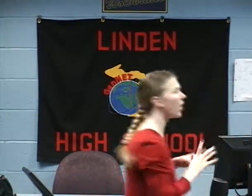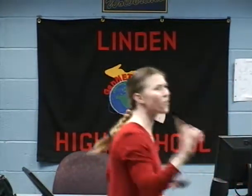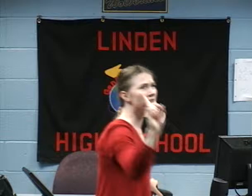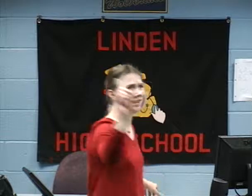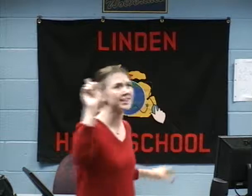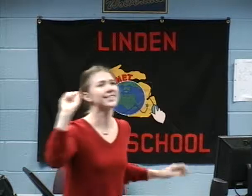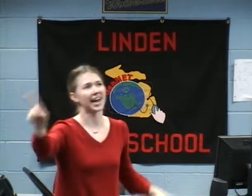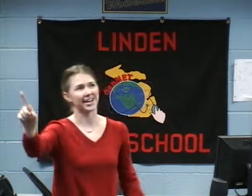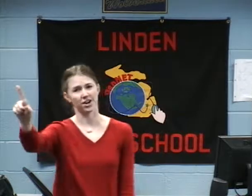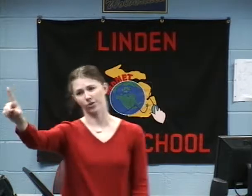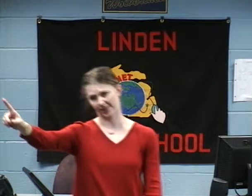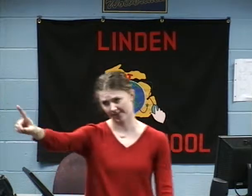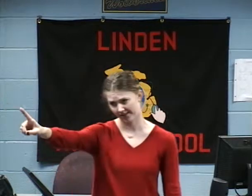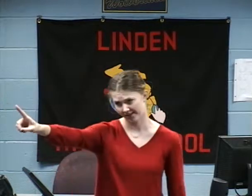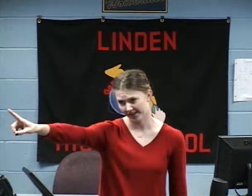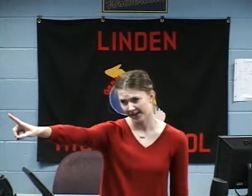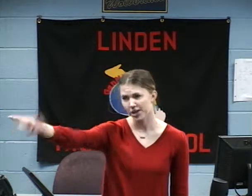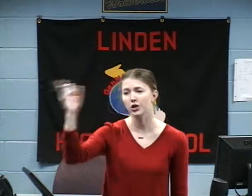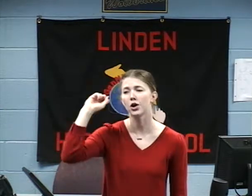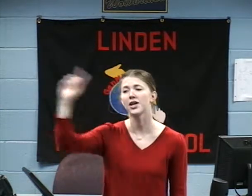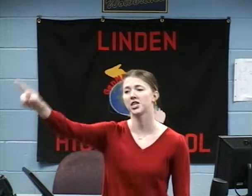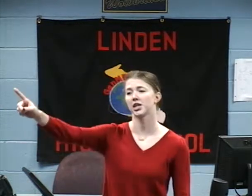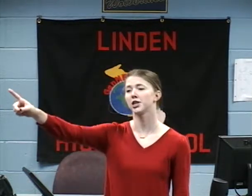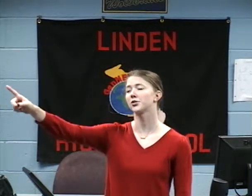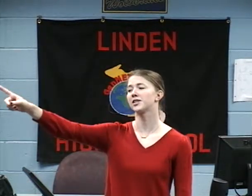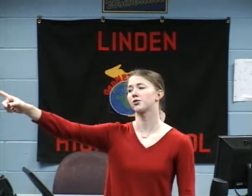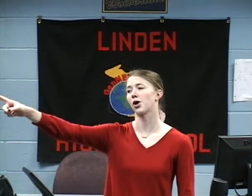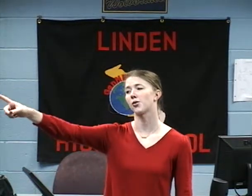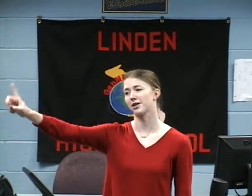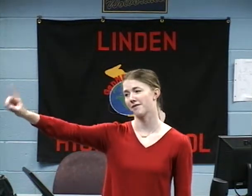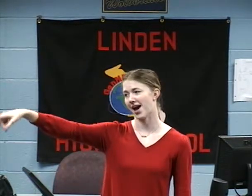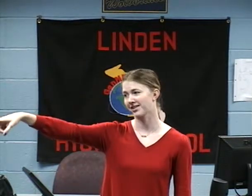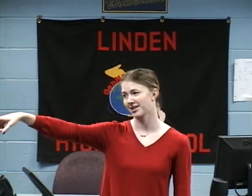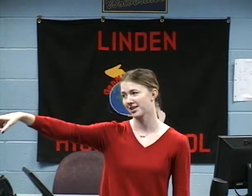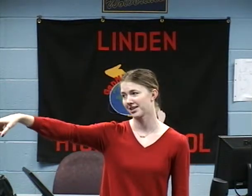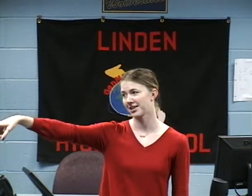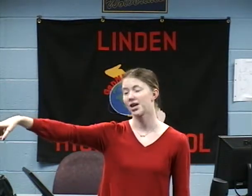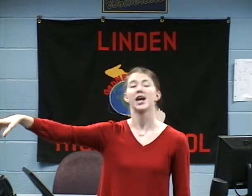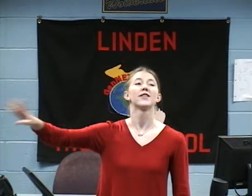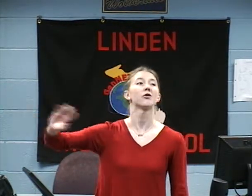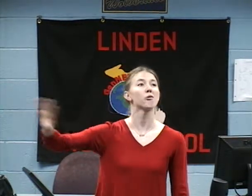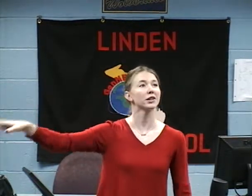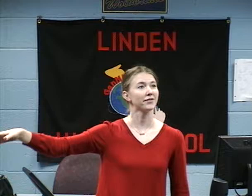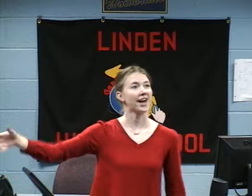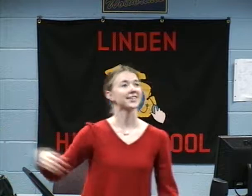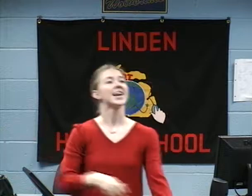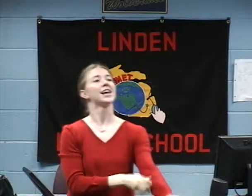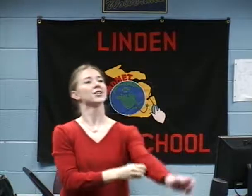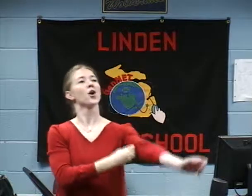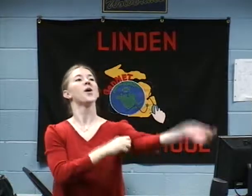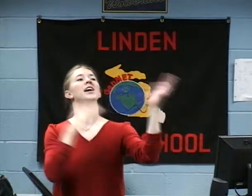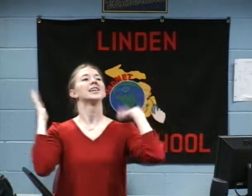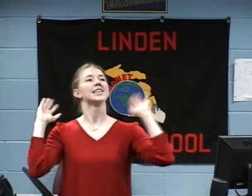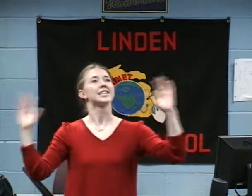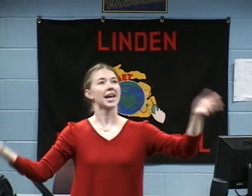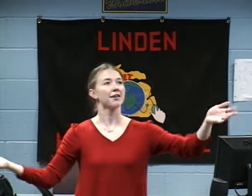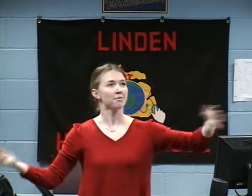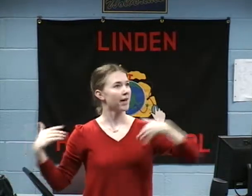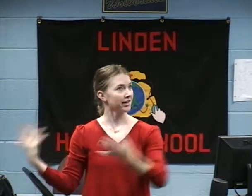note. Did you know that cherry trees grow really fast? They grow really fast. And so, Dave, my